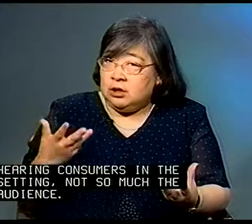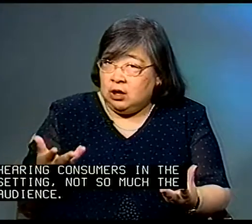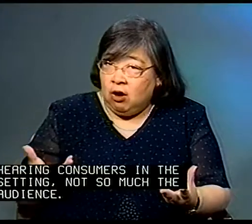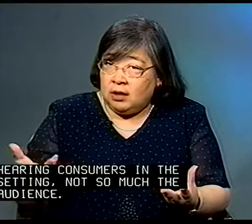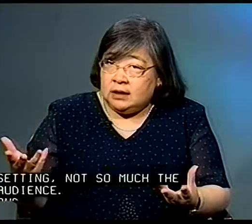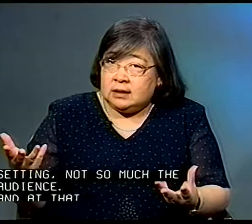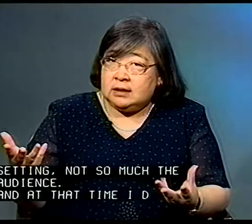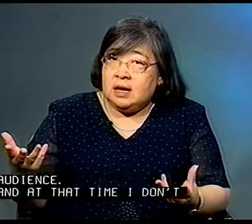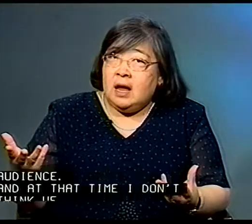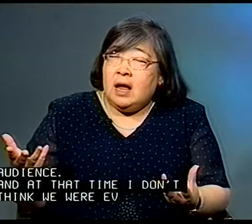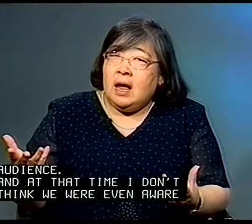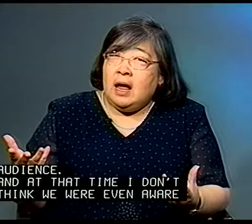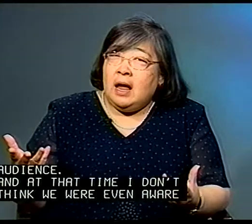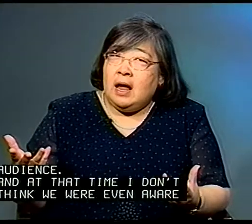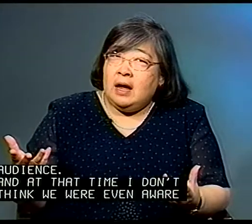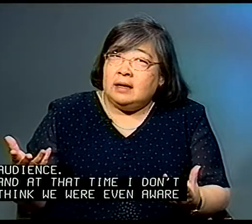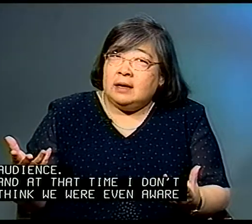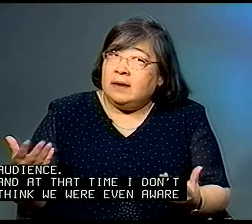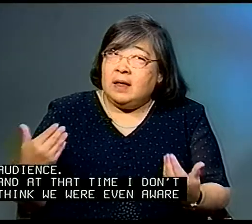the audience. And at that